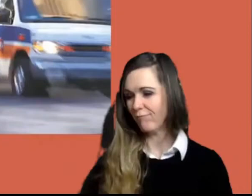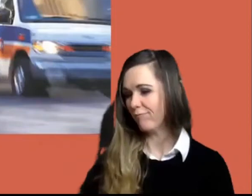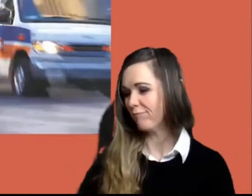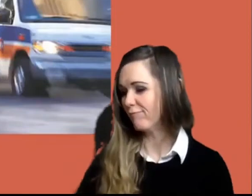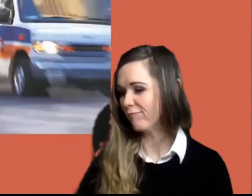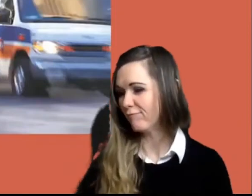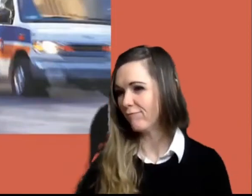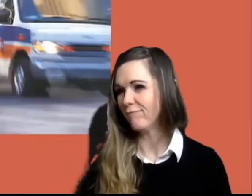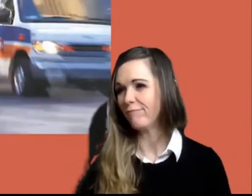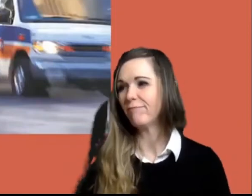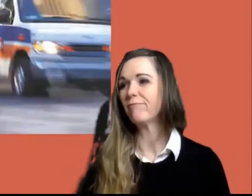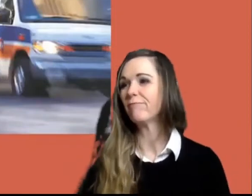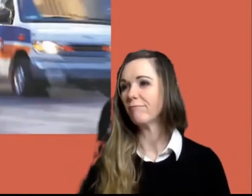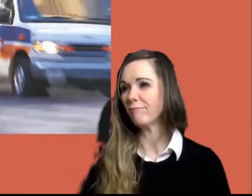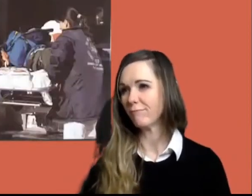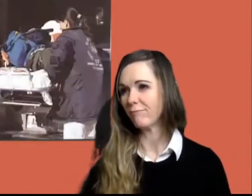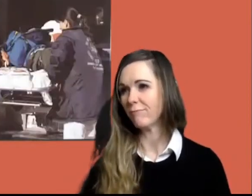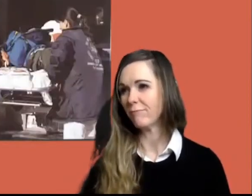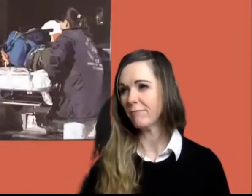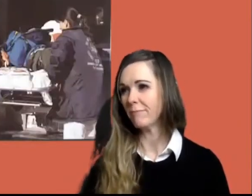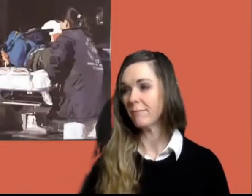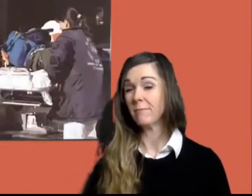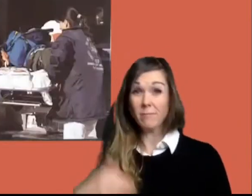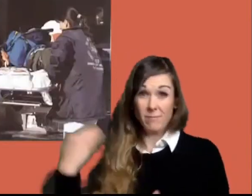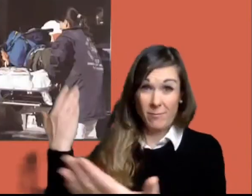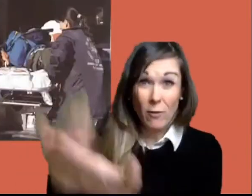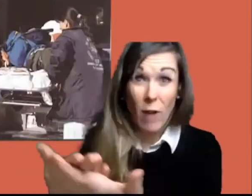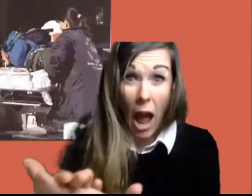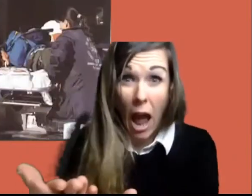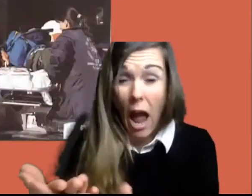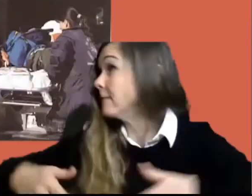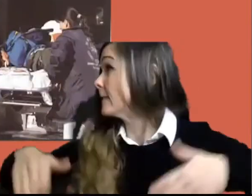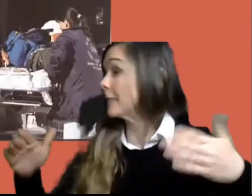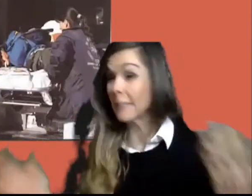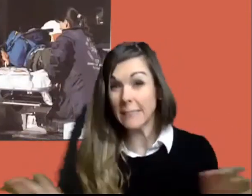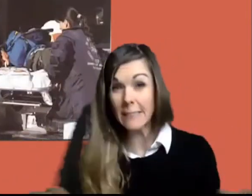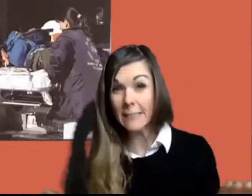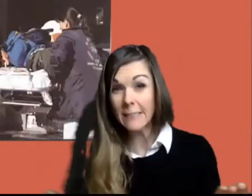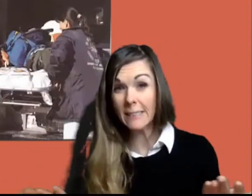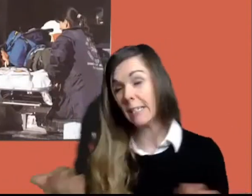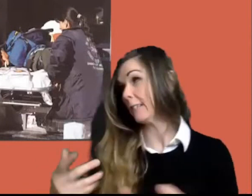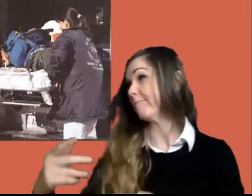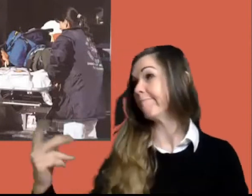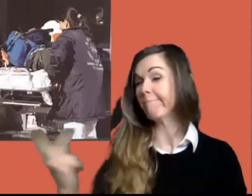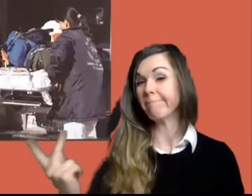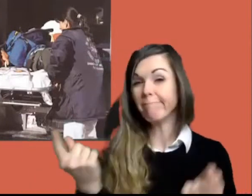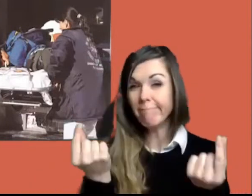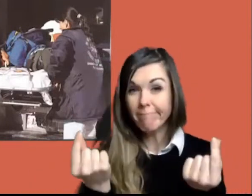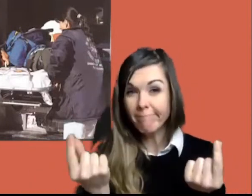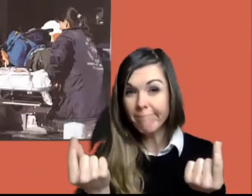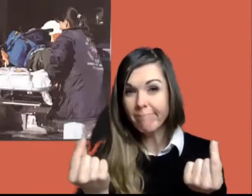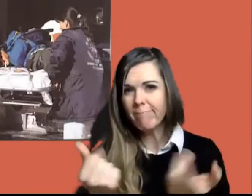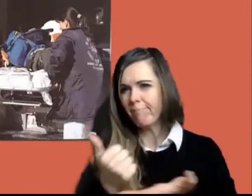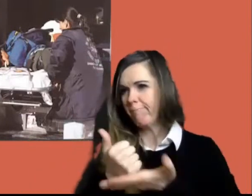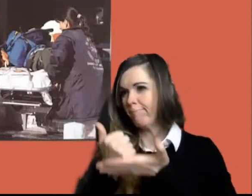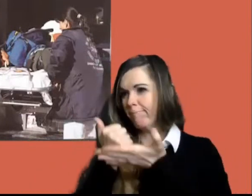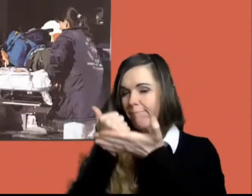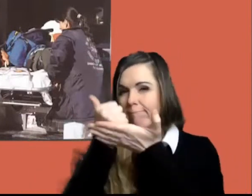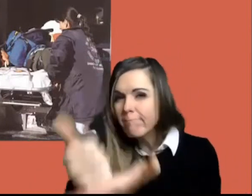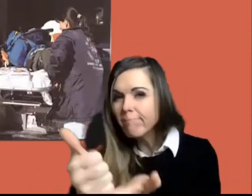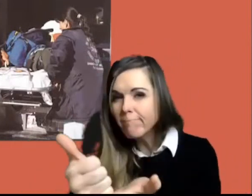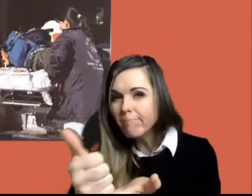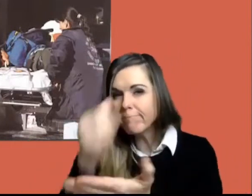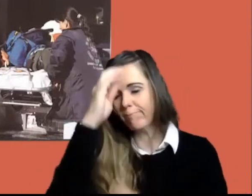at that location where the emergency is happening. We have arrived. We are